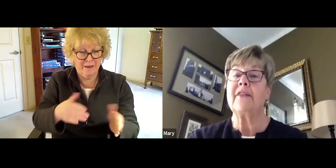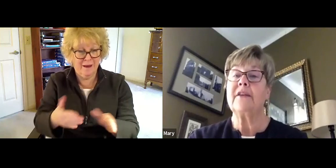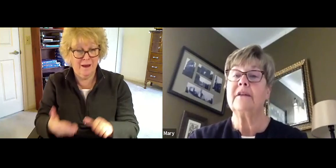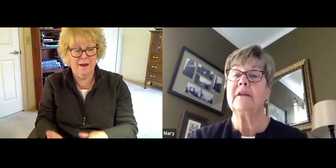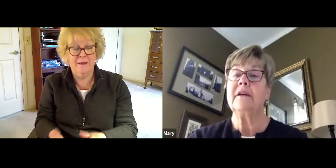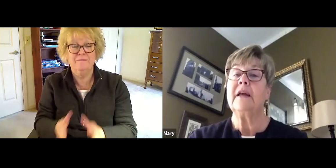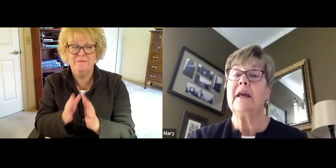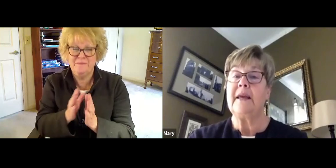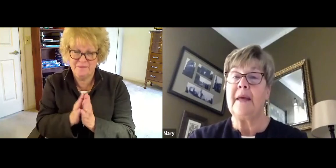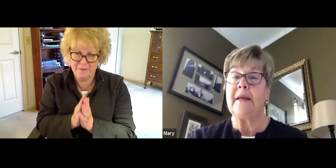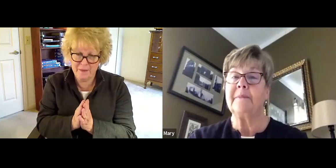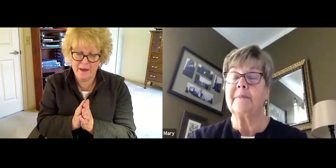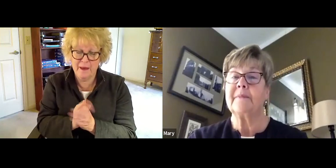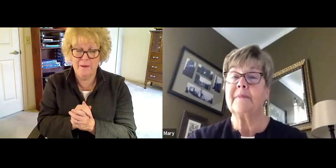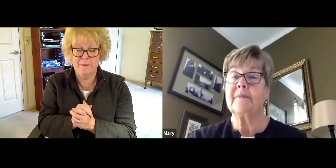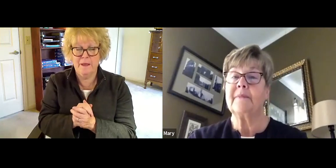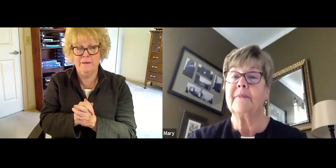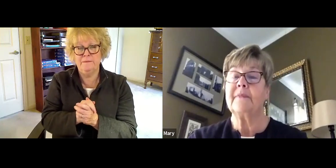death. Amen.